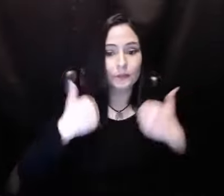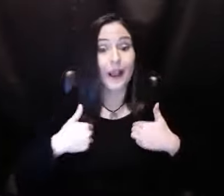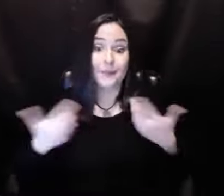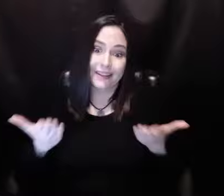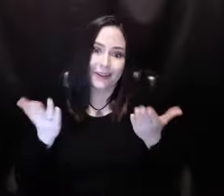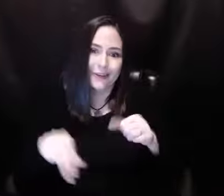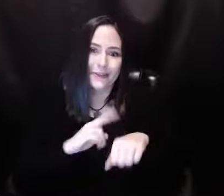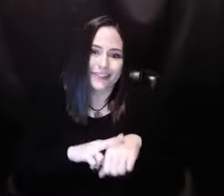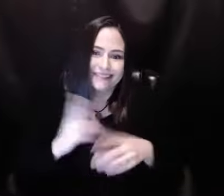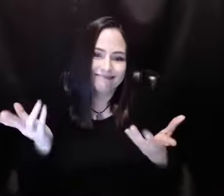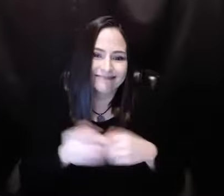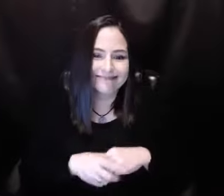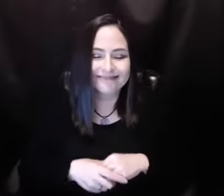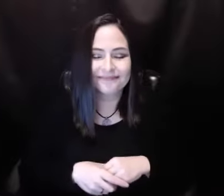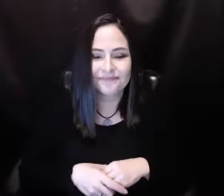I got rescued. I'm sitting here,